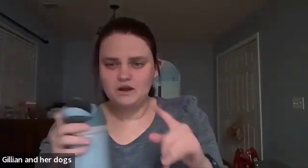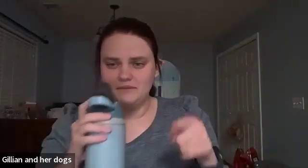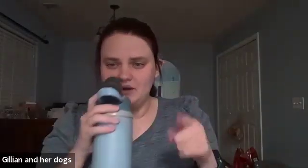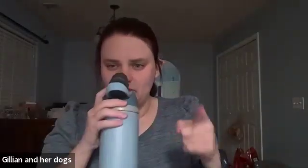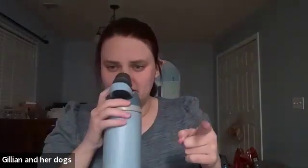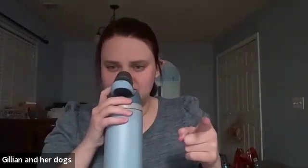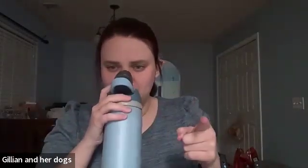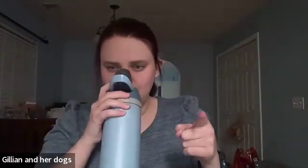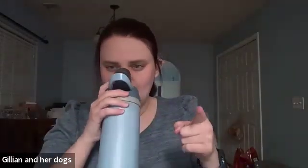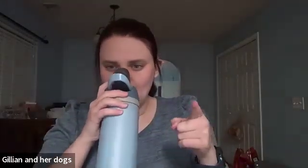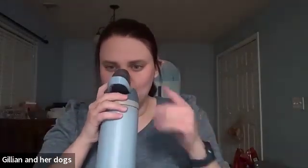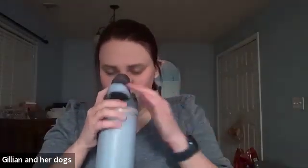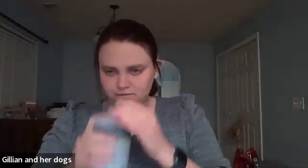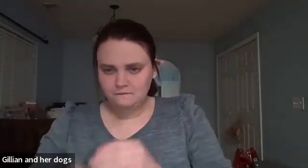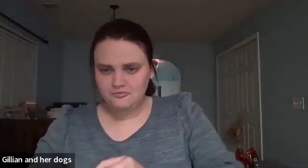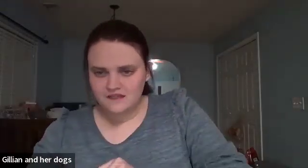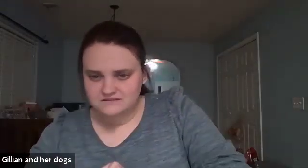What about which?